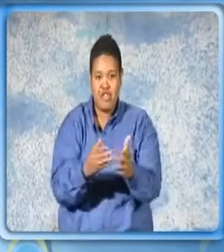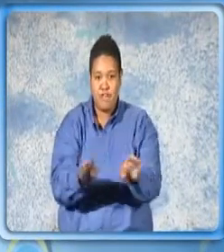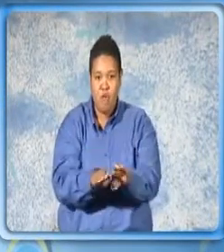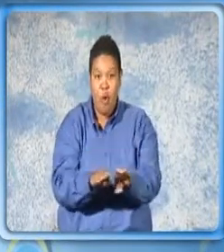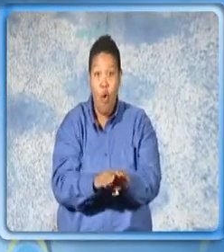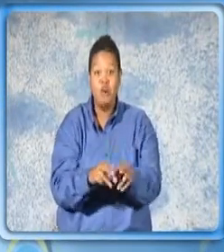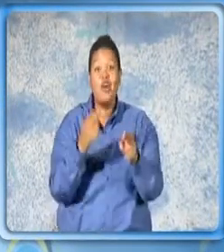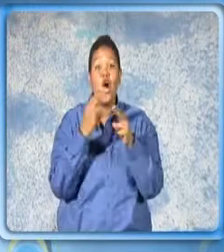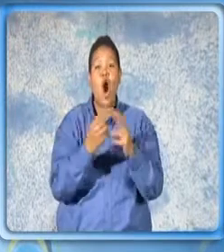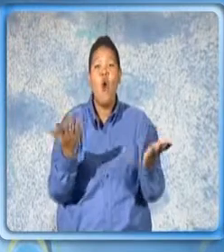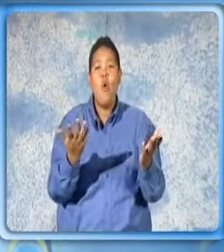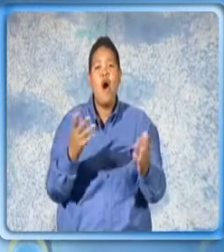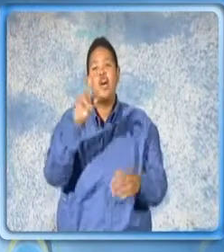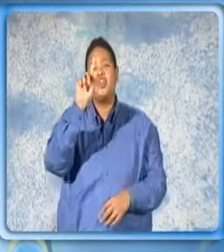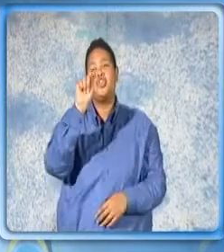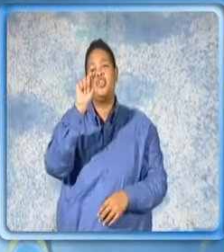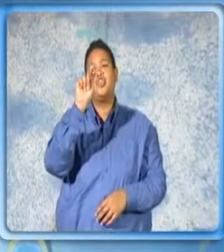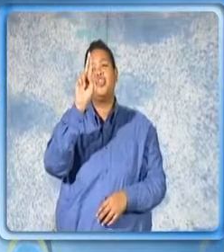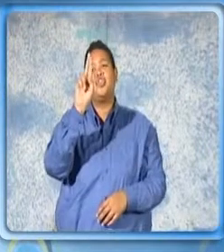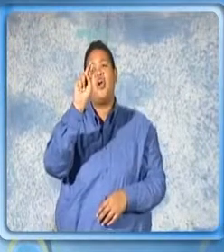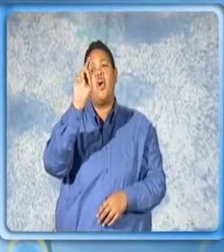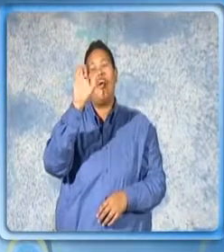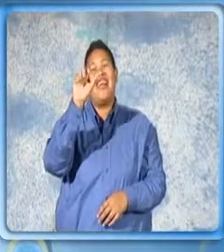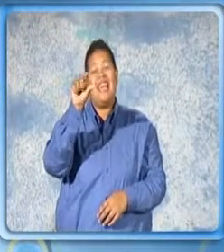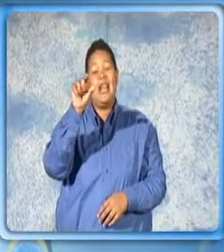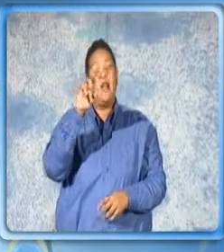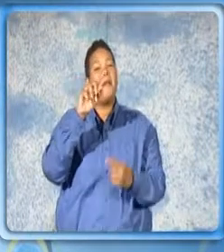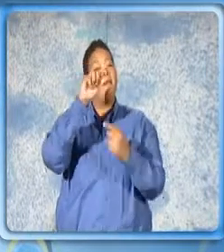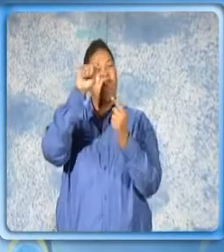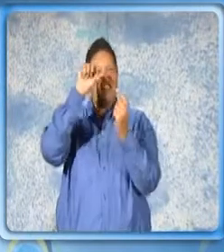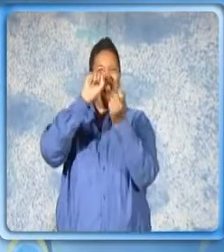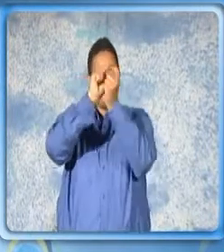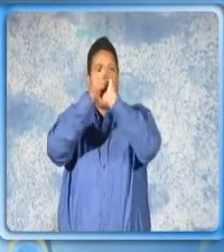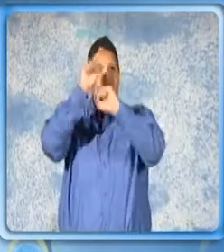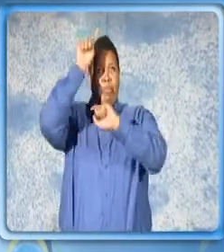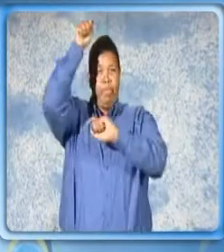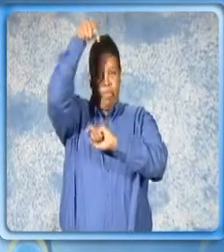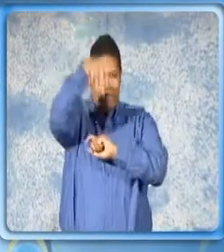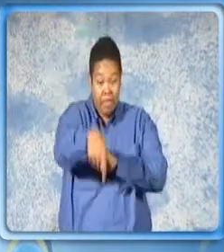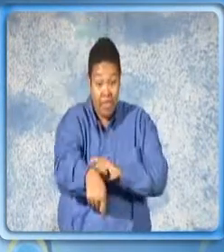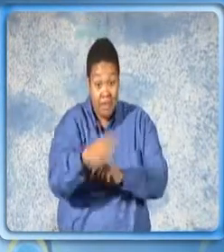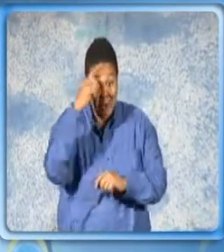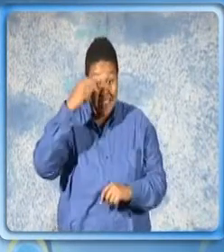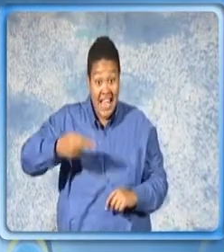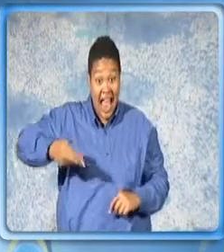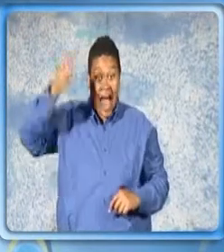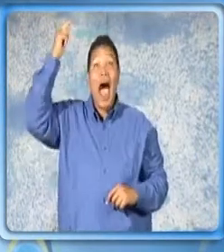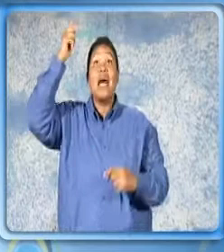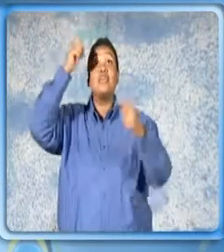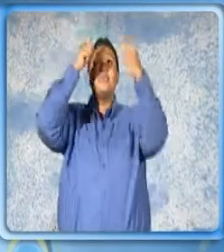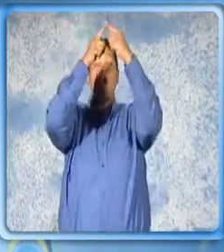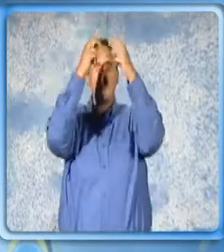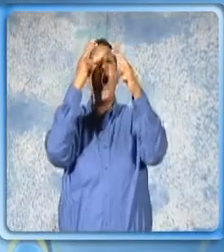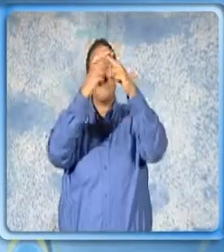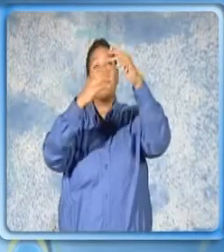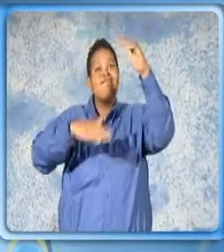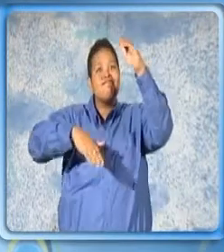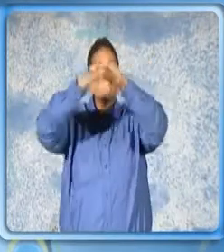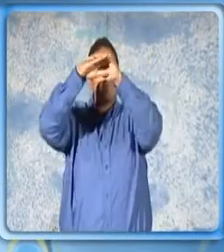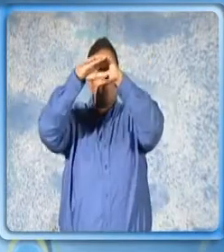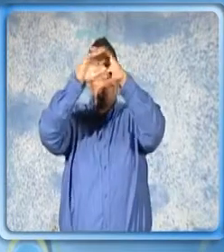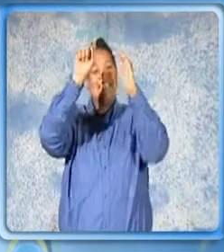called the turning point. This turning point, because it is the highest point, is called the maximum turning